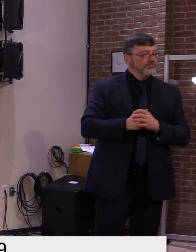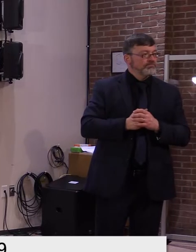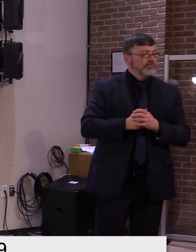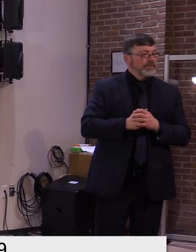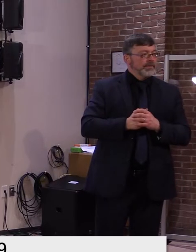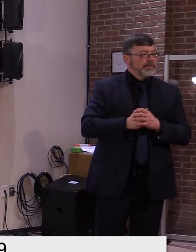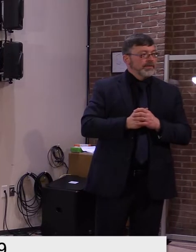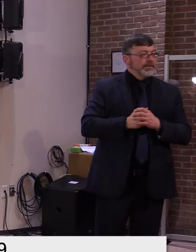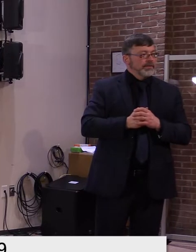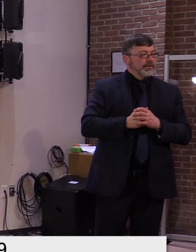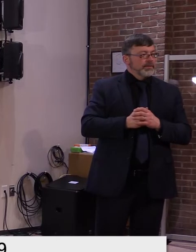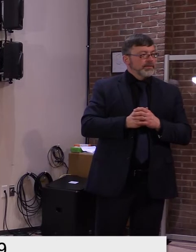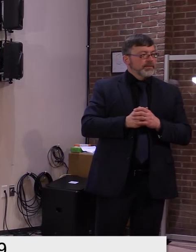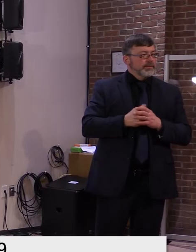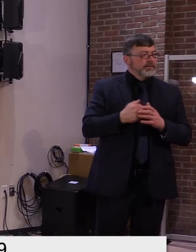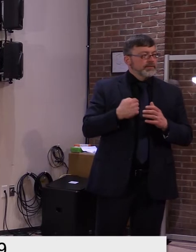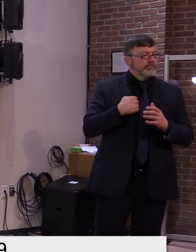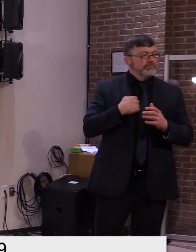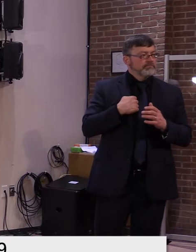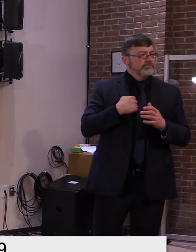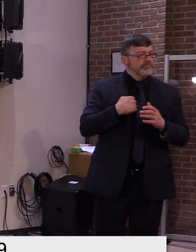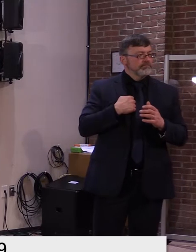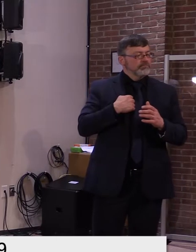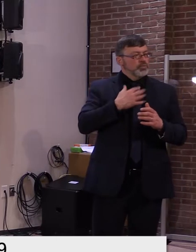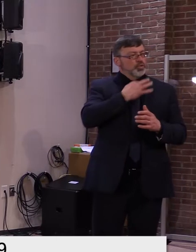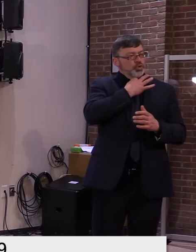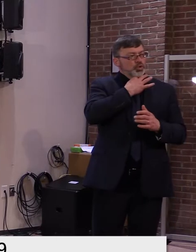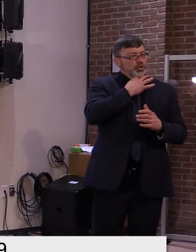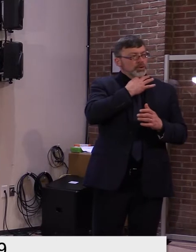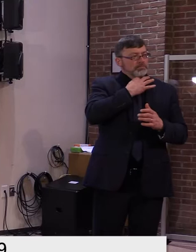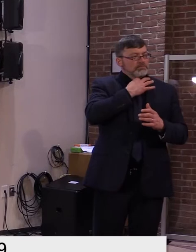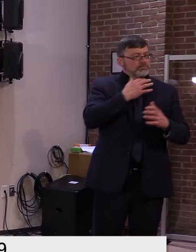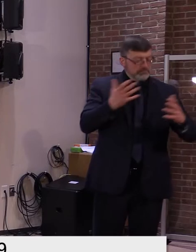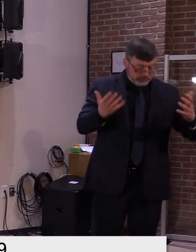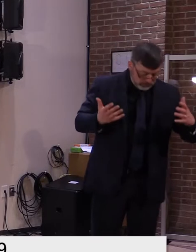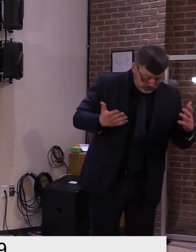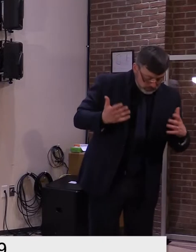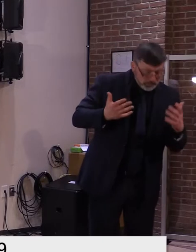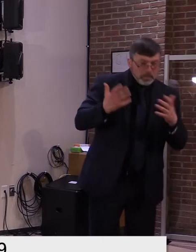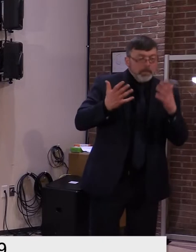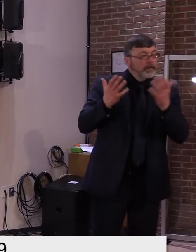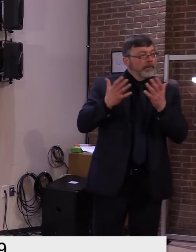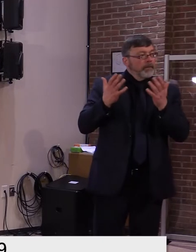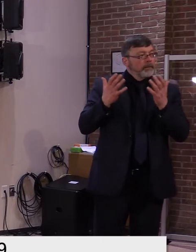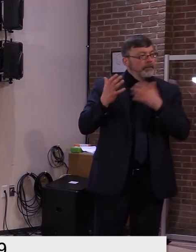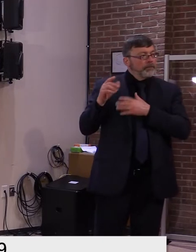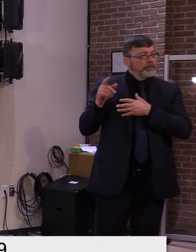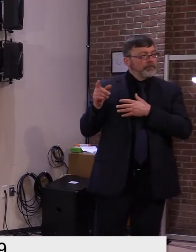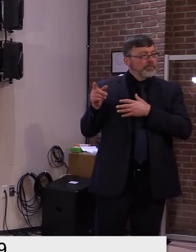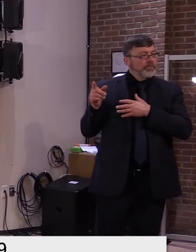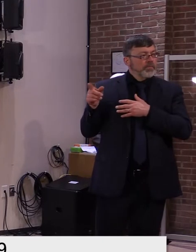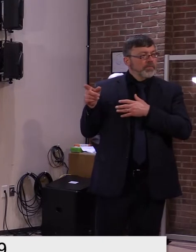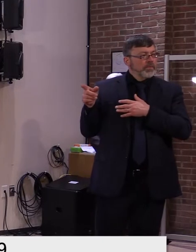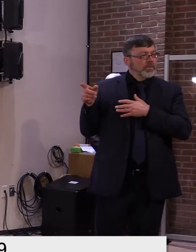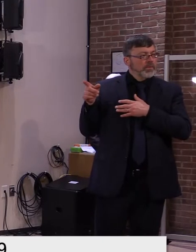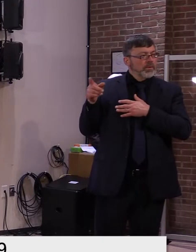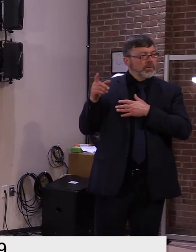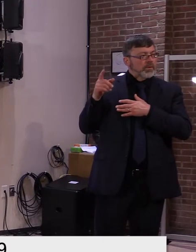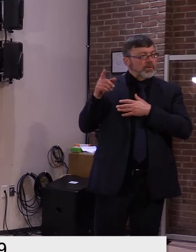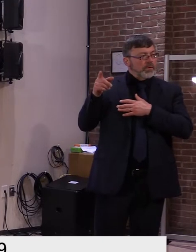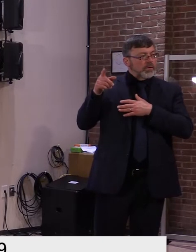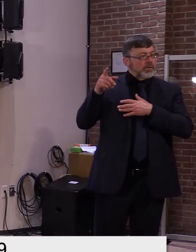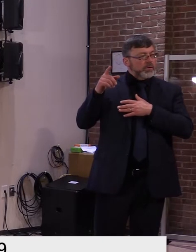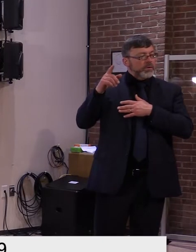looking for no longer extending the state of emergency? Are there specific criteria,